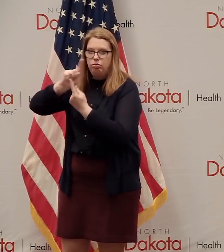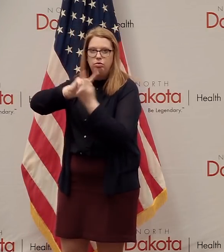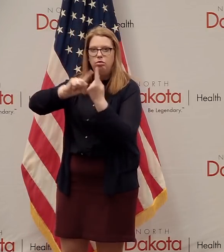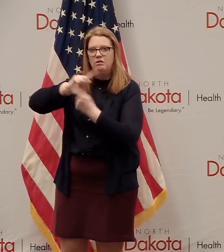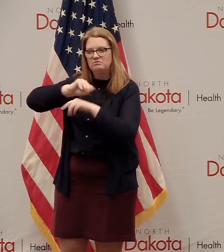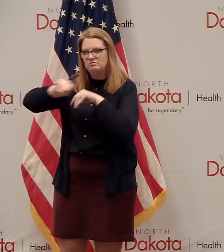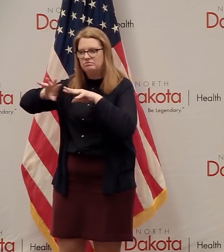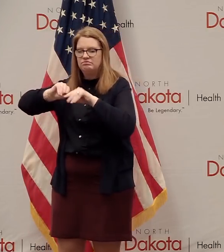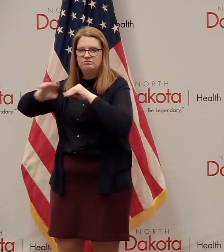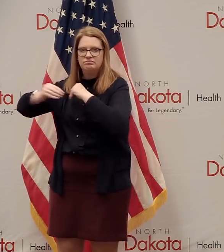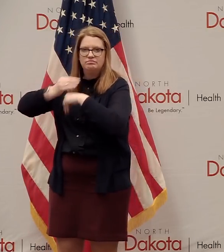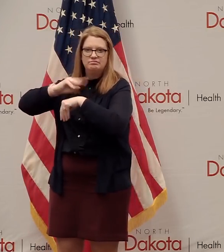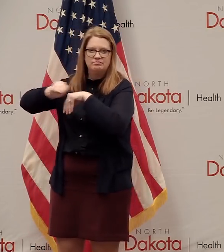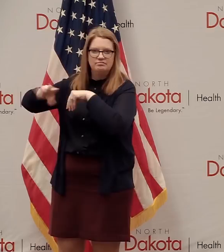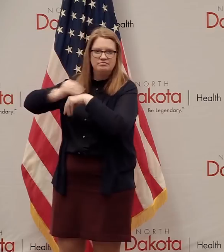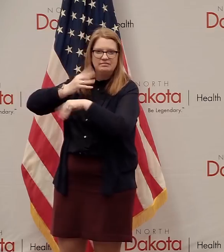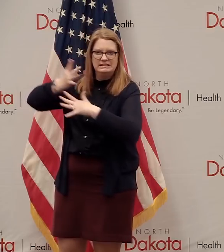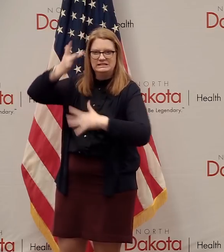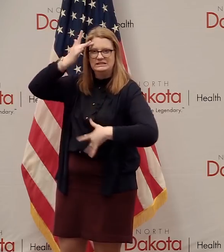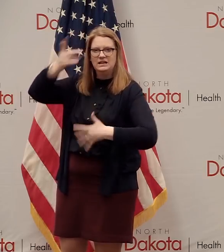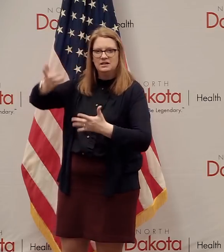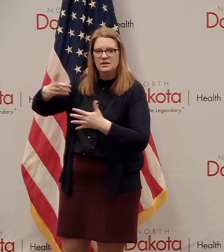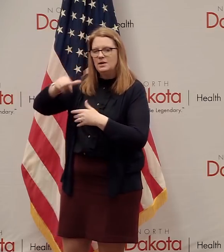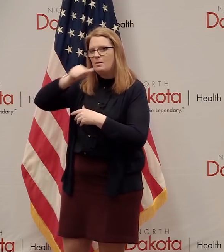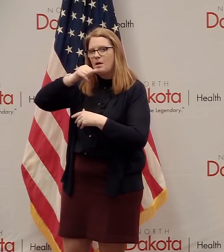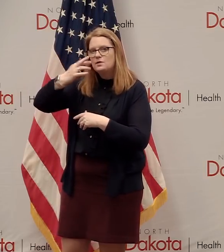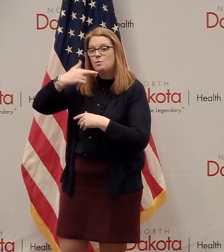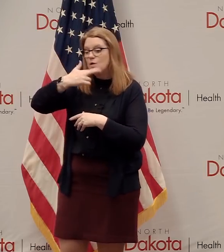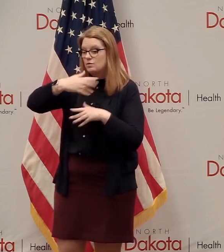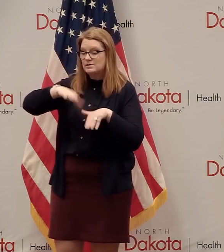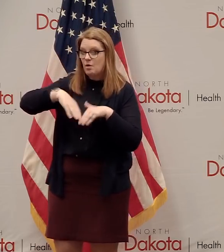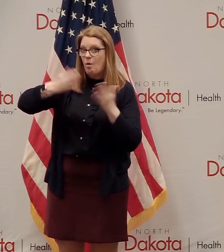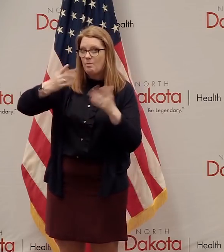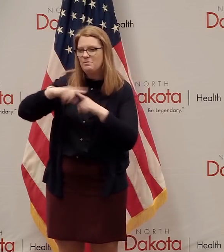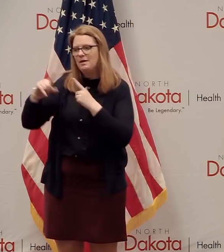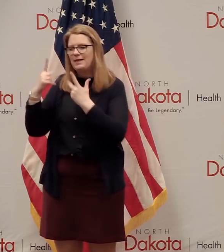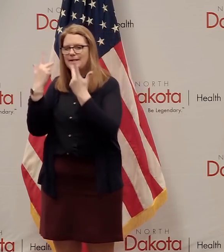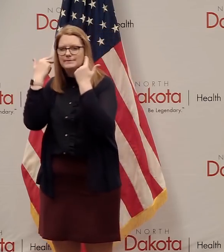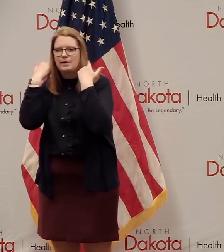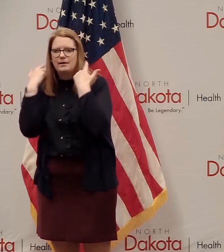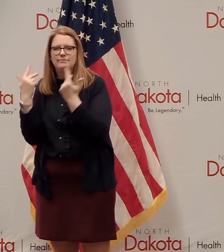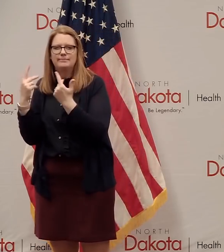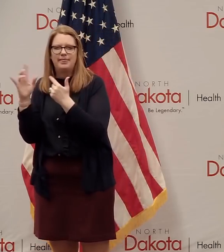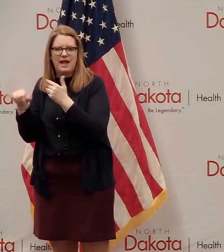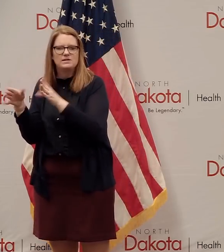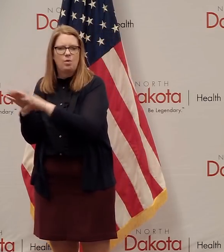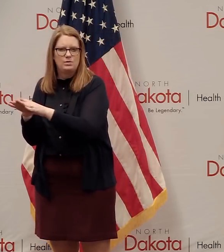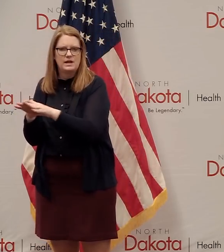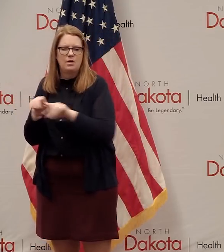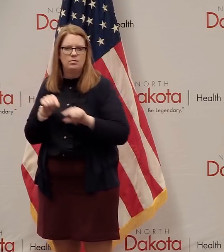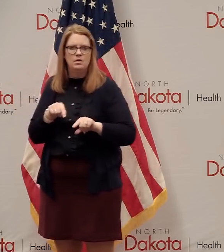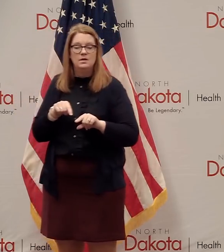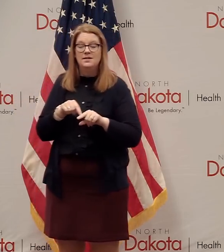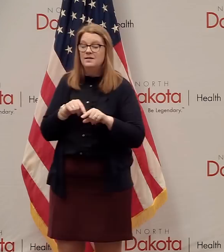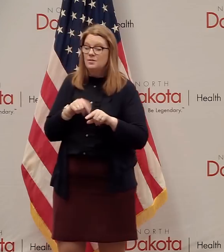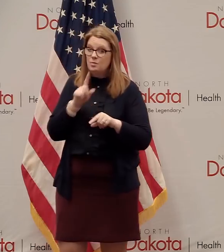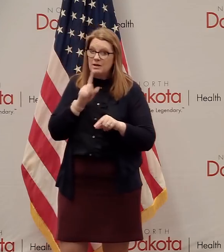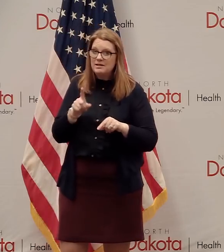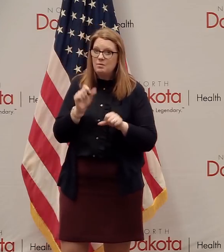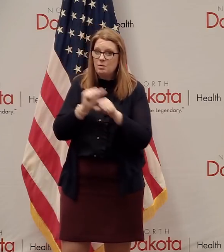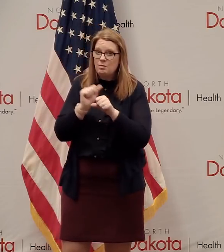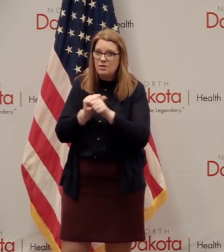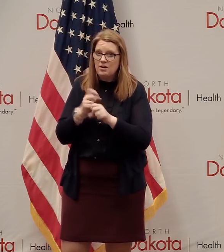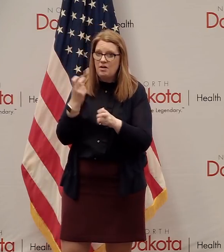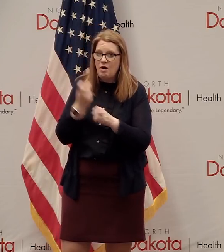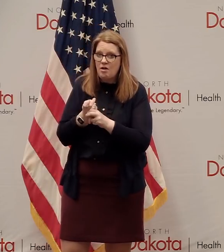And of course, restaurants are still open for takeout and off sale. And so we are working hard to make